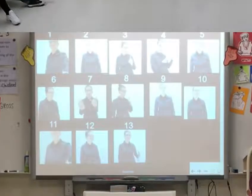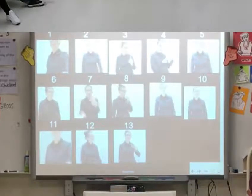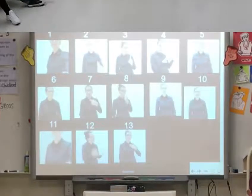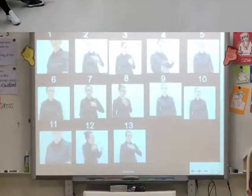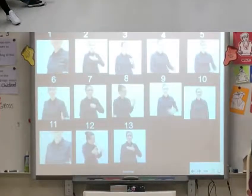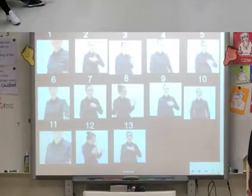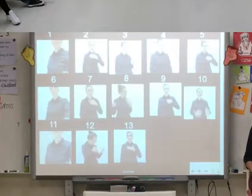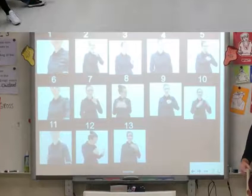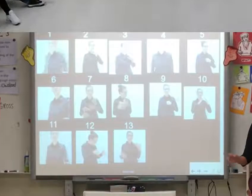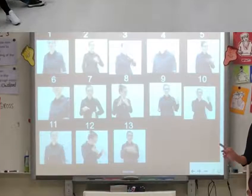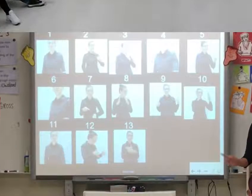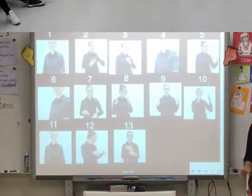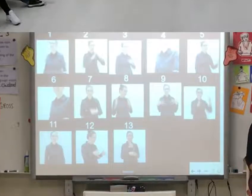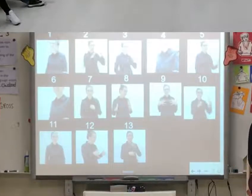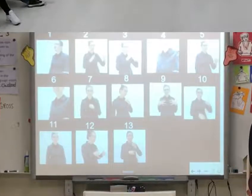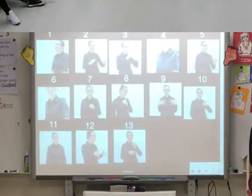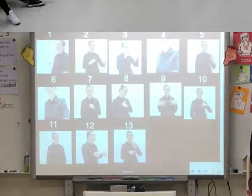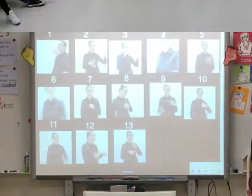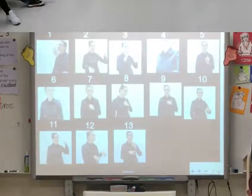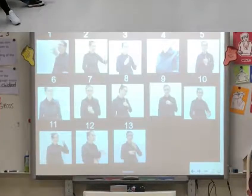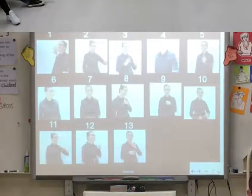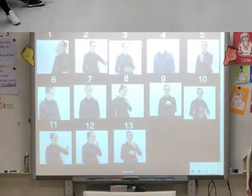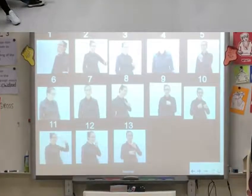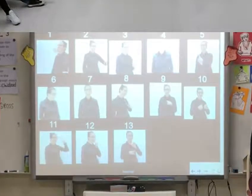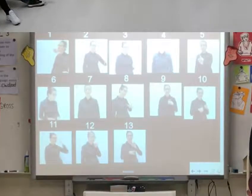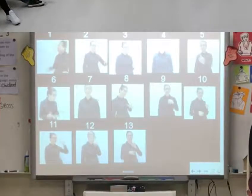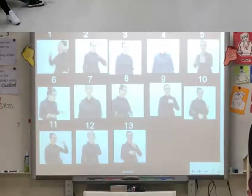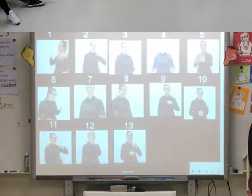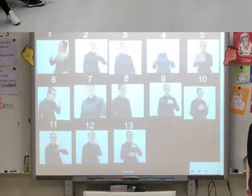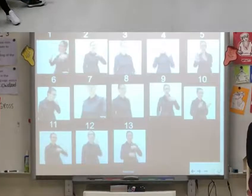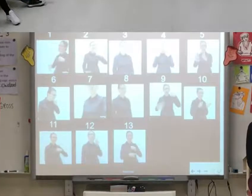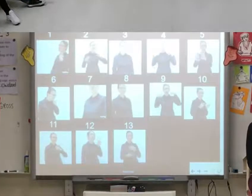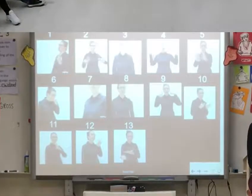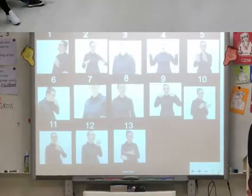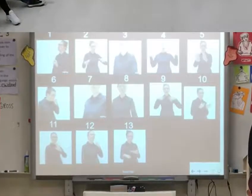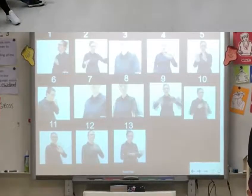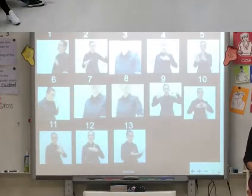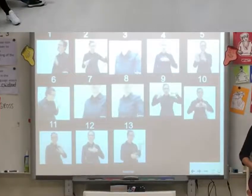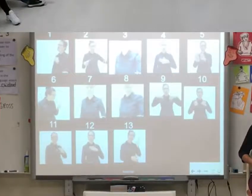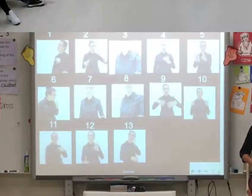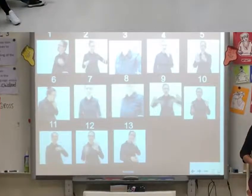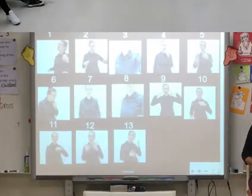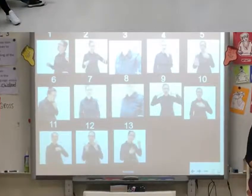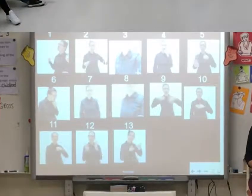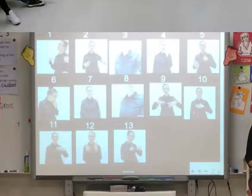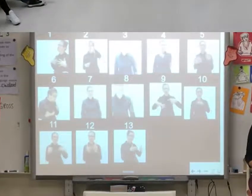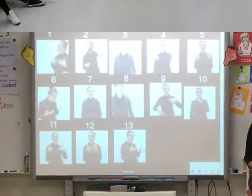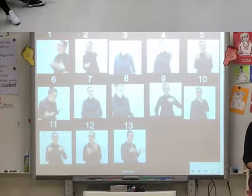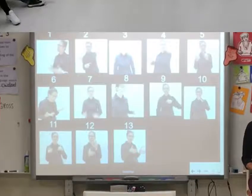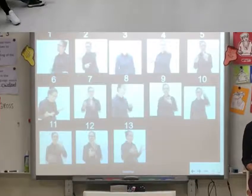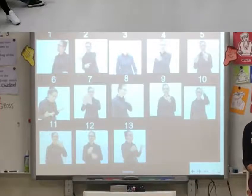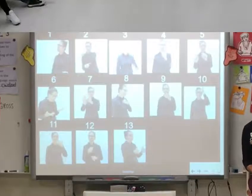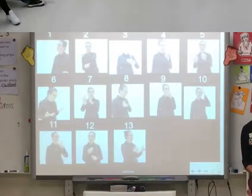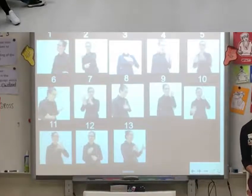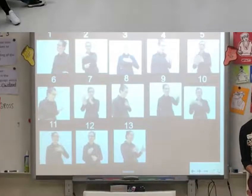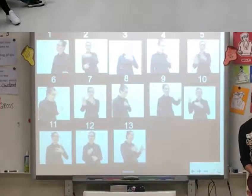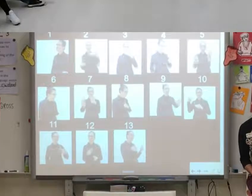Yeah. And so yes, I videoed these this morning, and as you see, the shirt I have on is not really great for